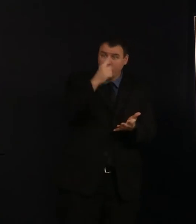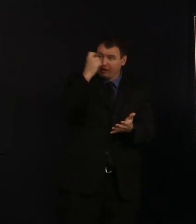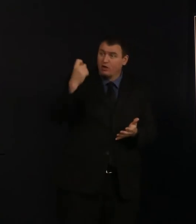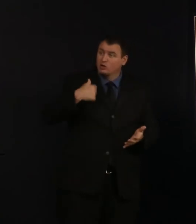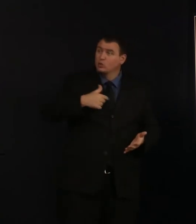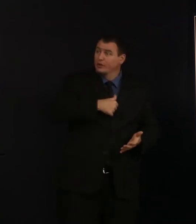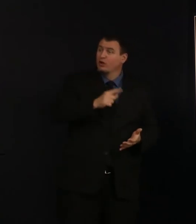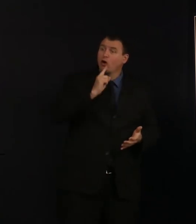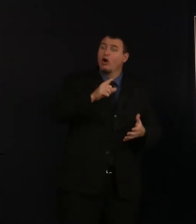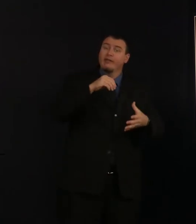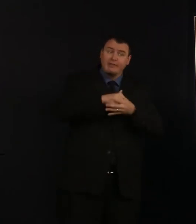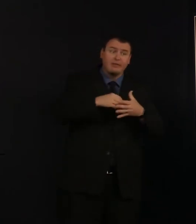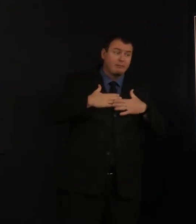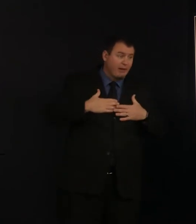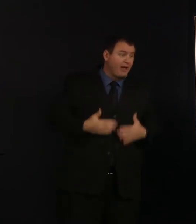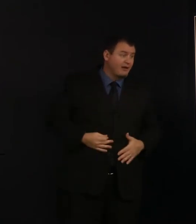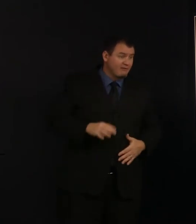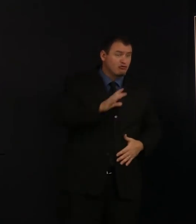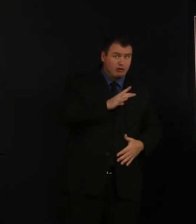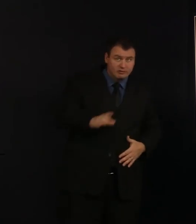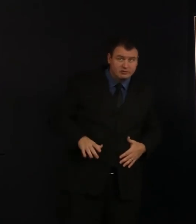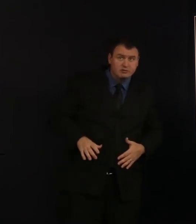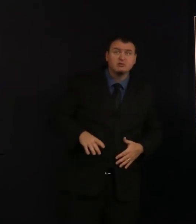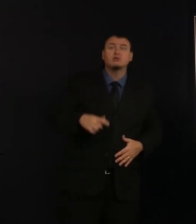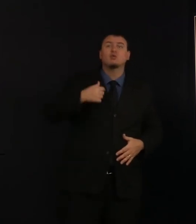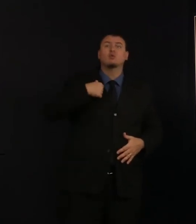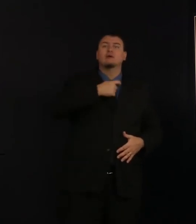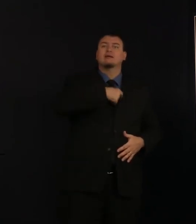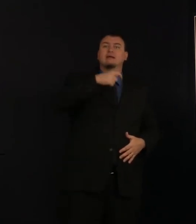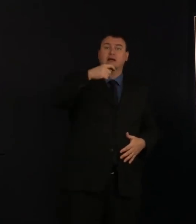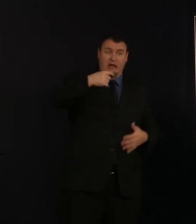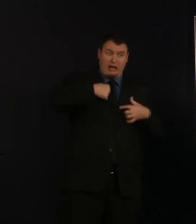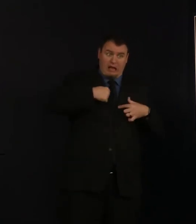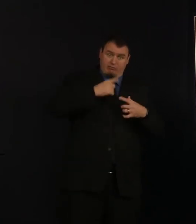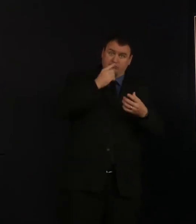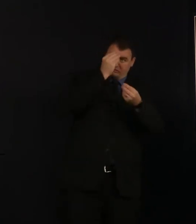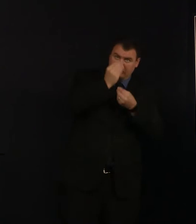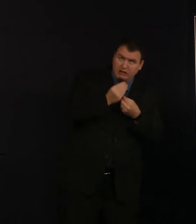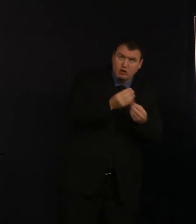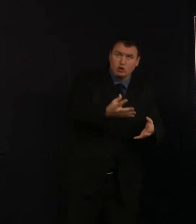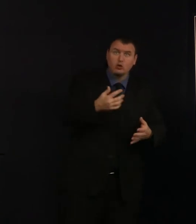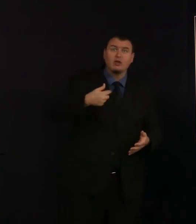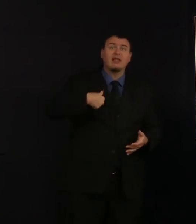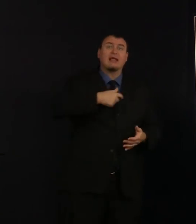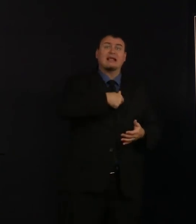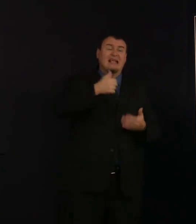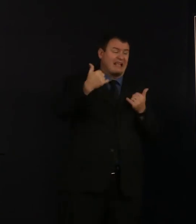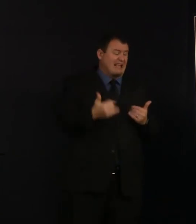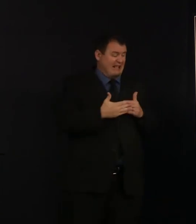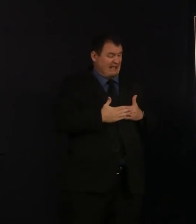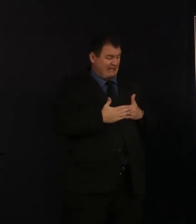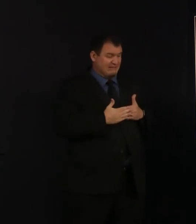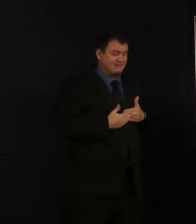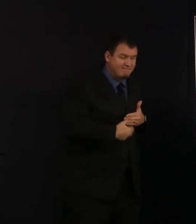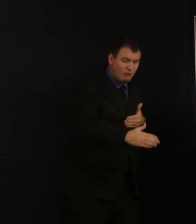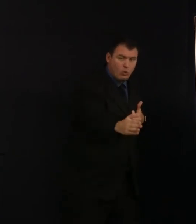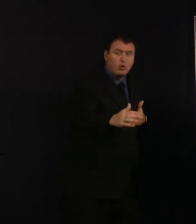because of that, because we are in the body of Christ, he says, this I say